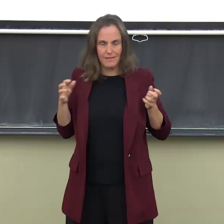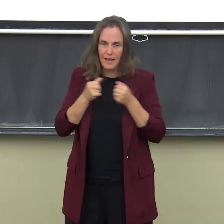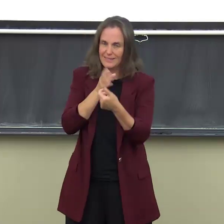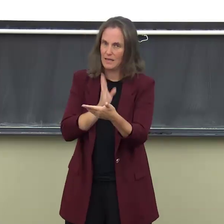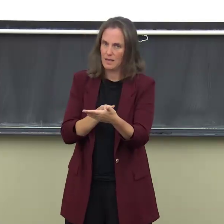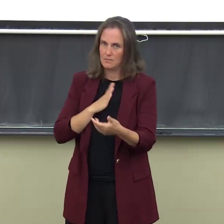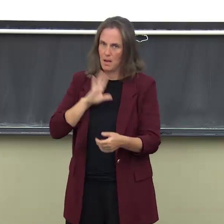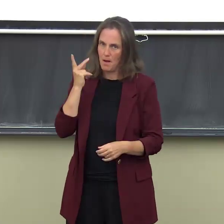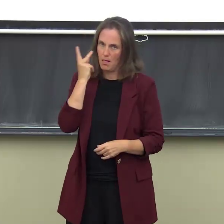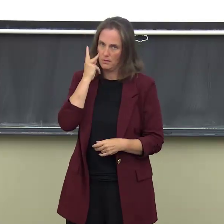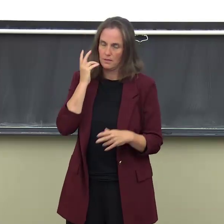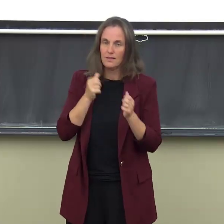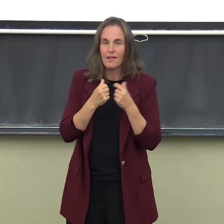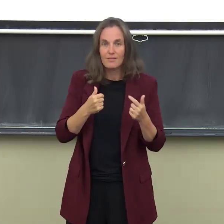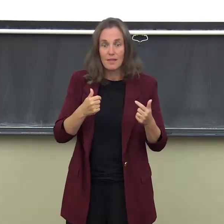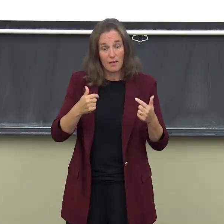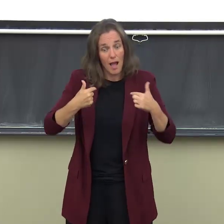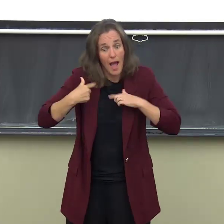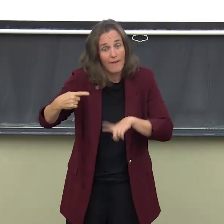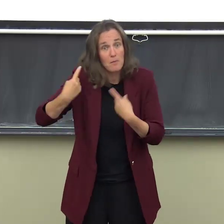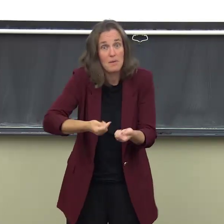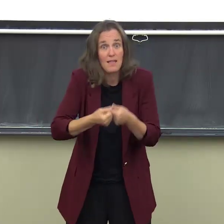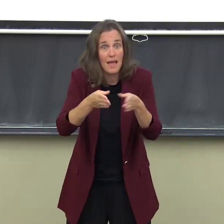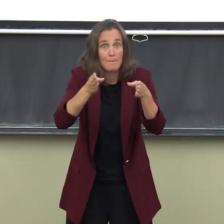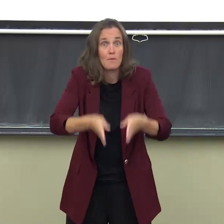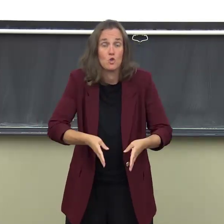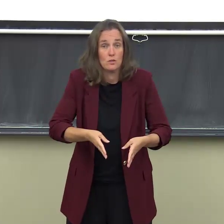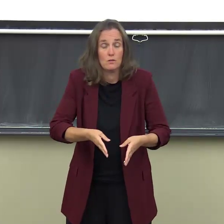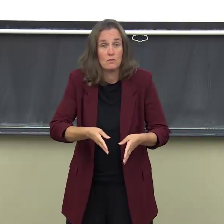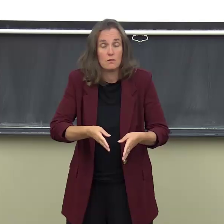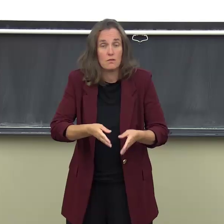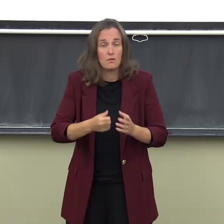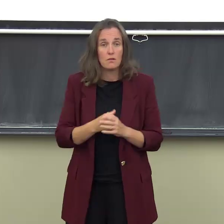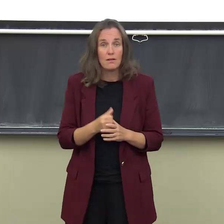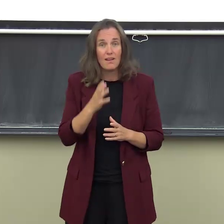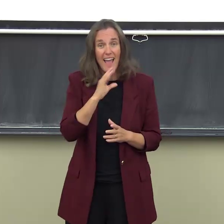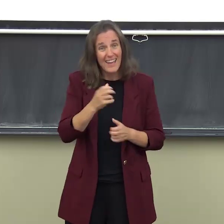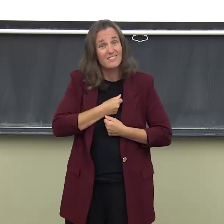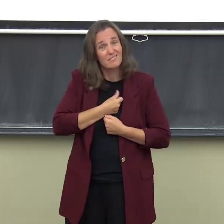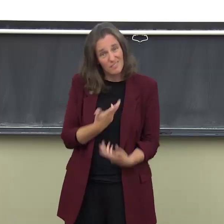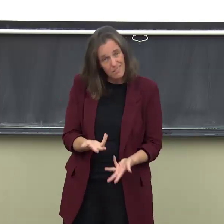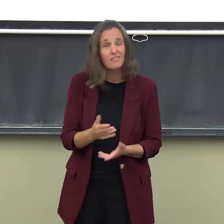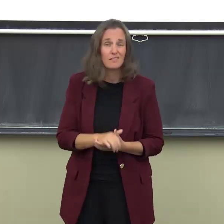but I know that I have been that person before, and it's